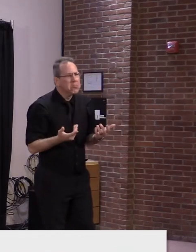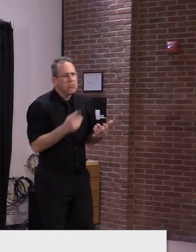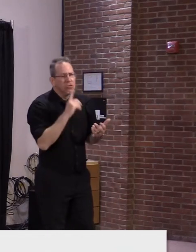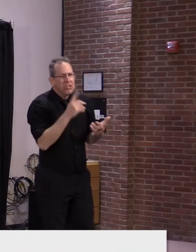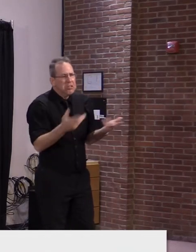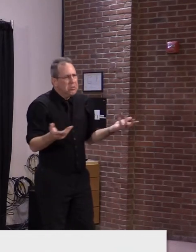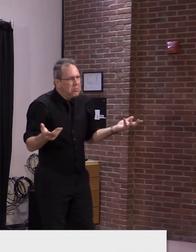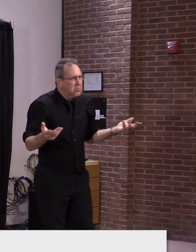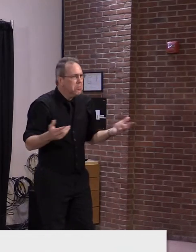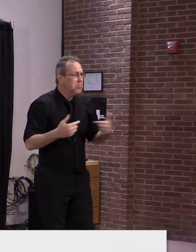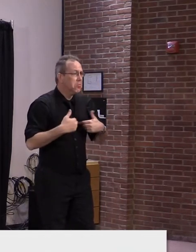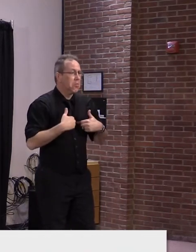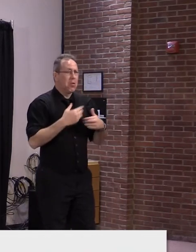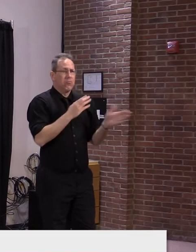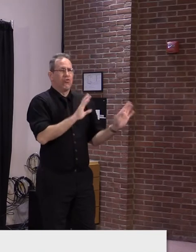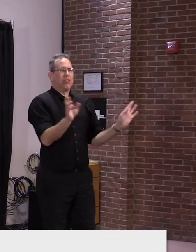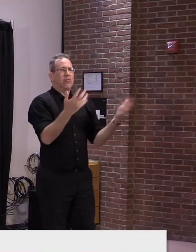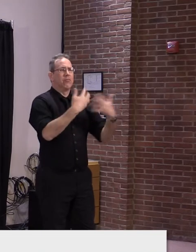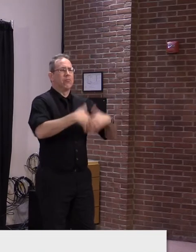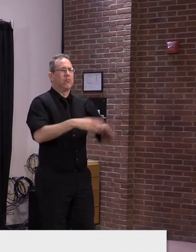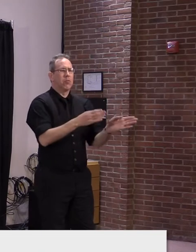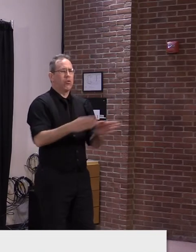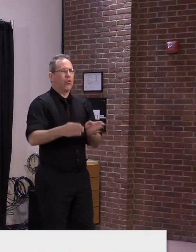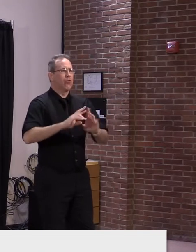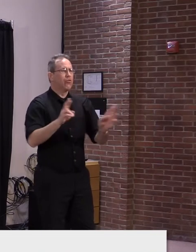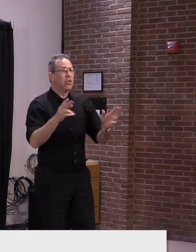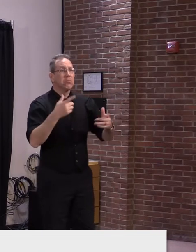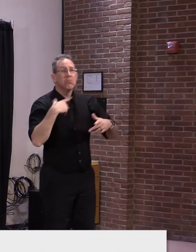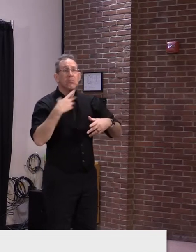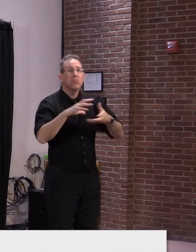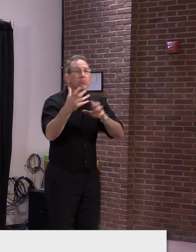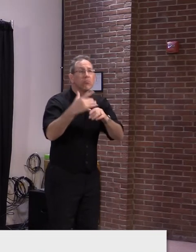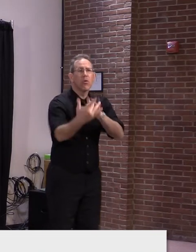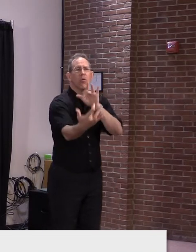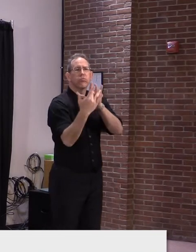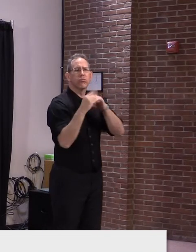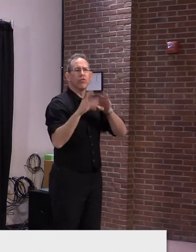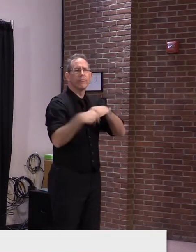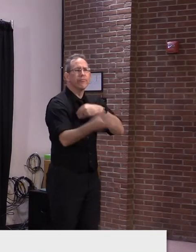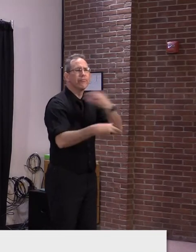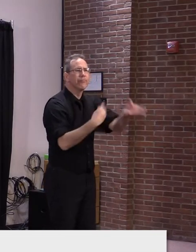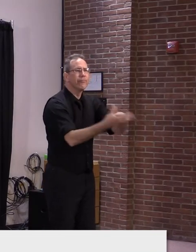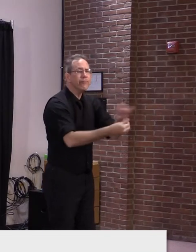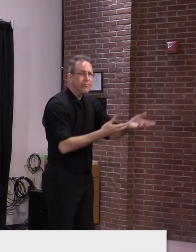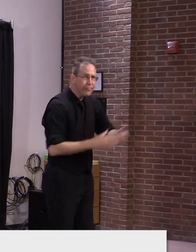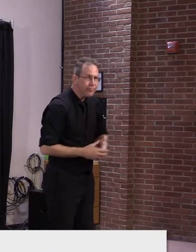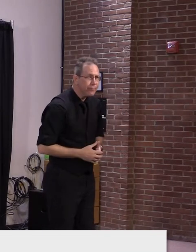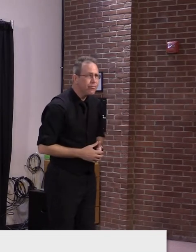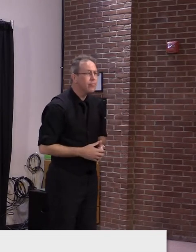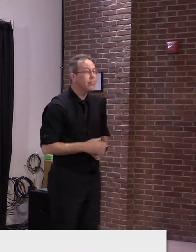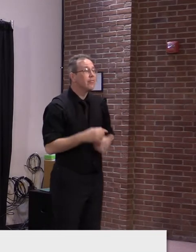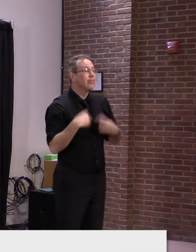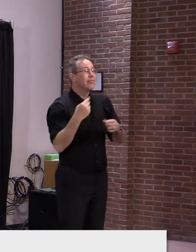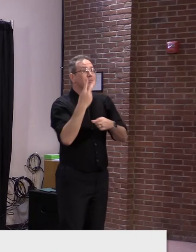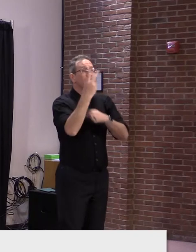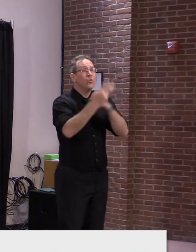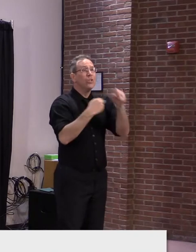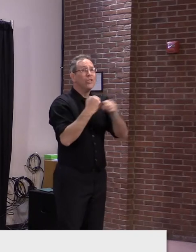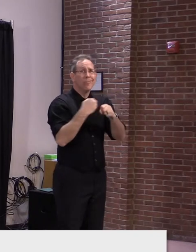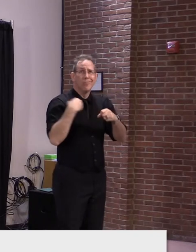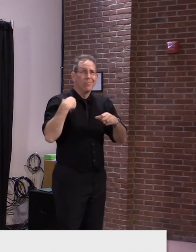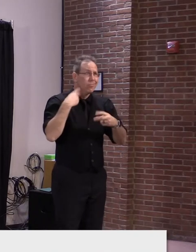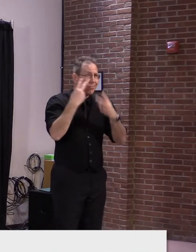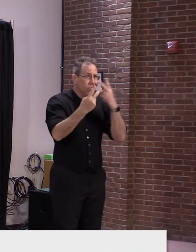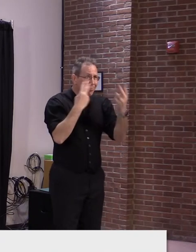for whatever happens in the future. We've learned a lot over the last 2 years, and again, just keeping all of